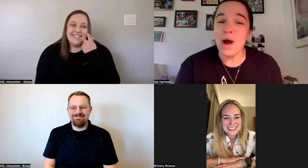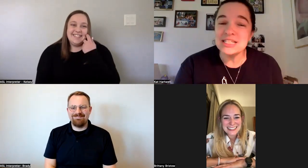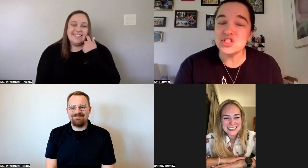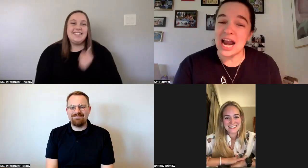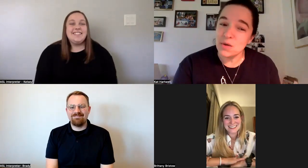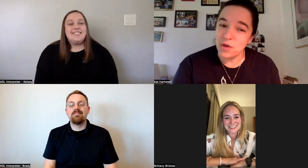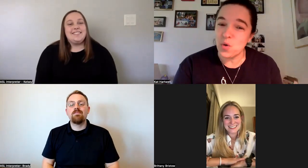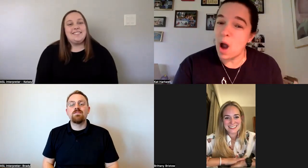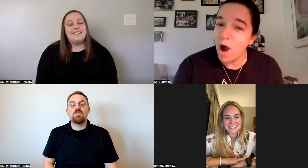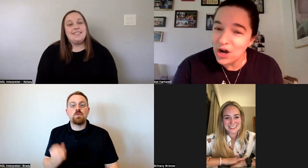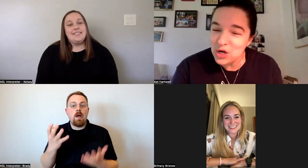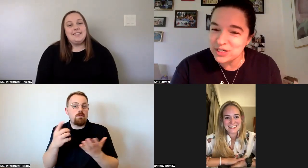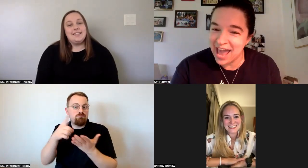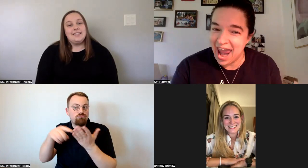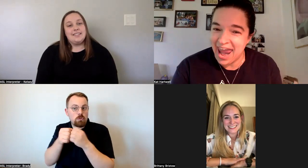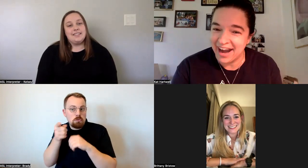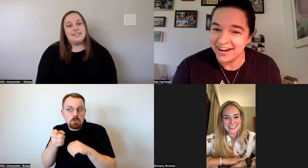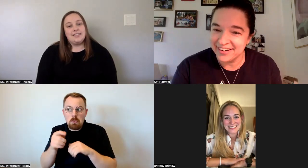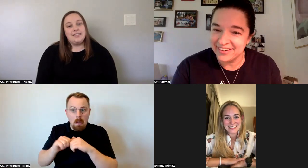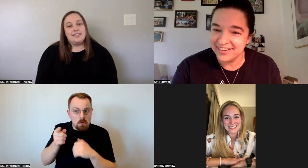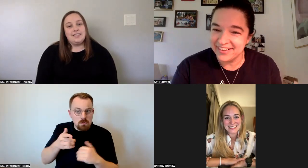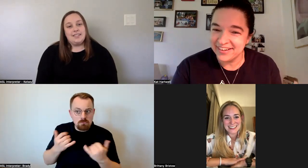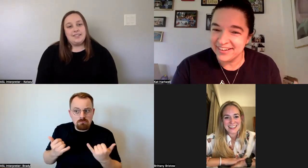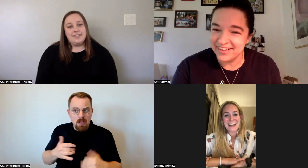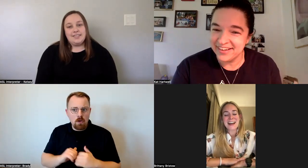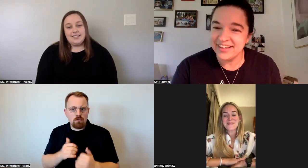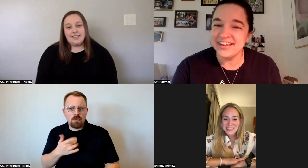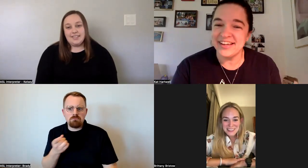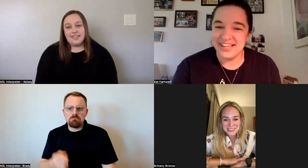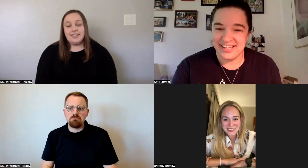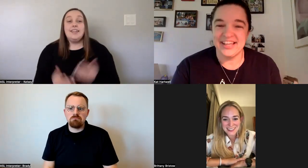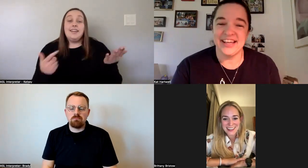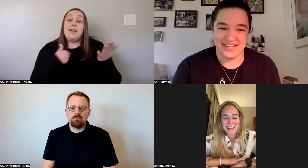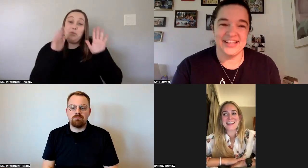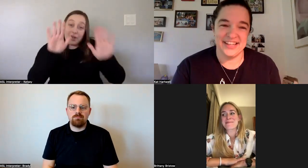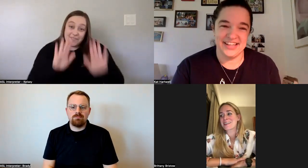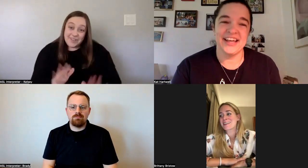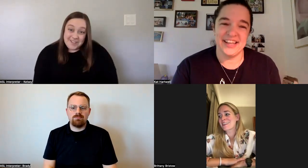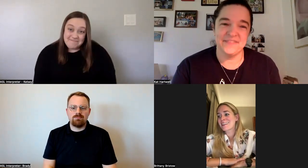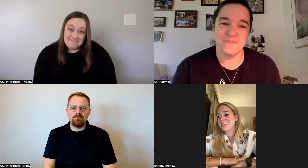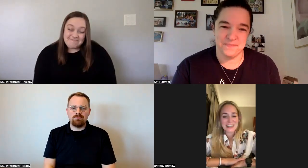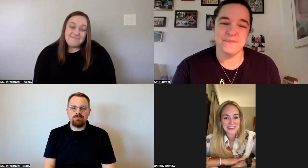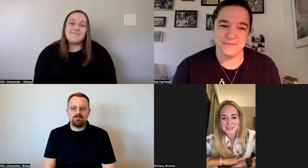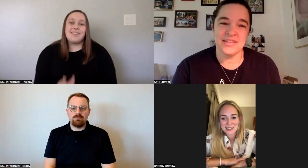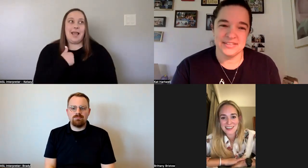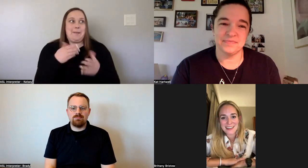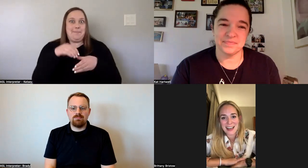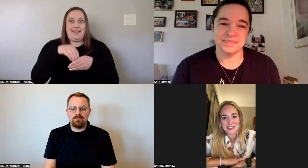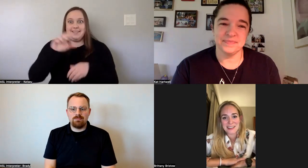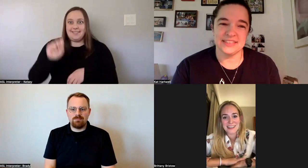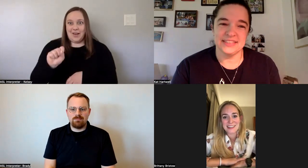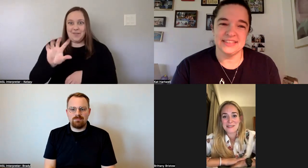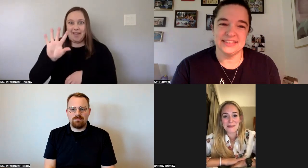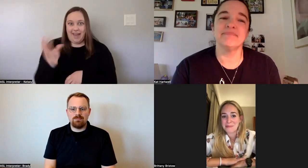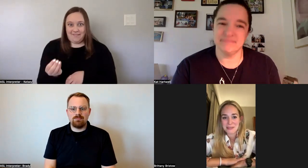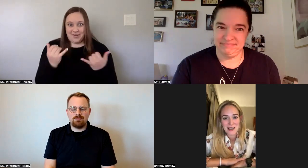Okay, so I wanted to check in with you. How are you today? I'm wonderful. I'm in South Africa and